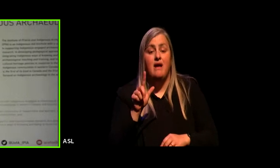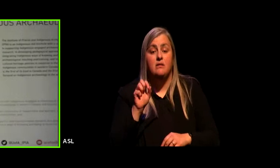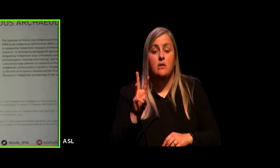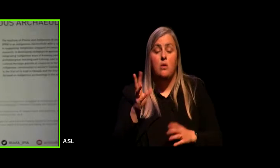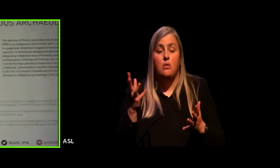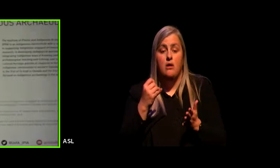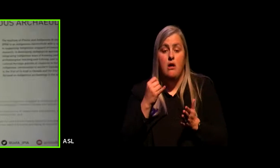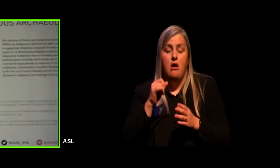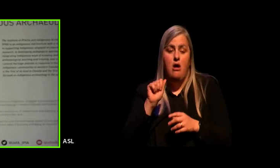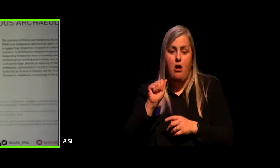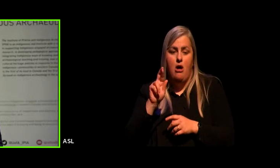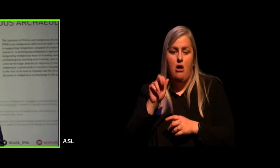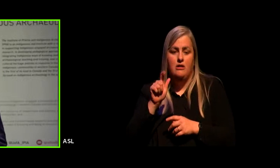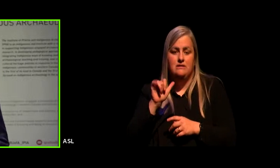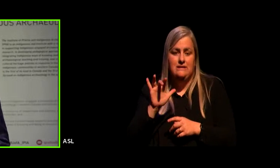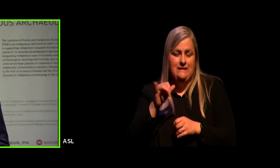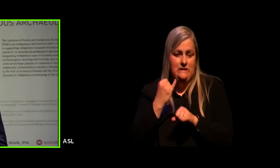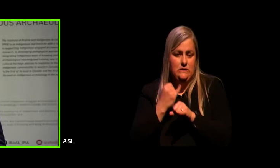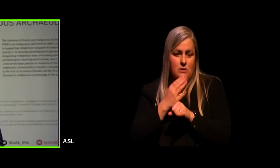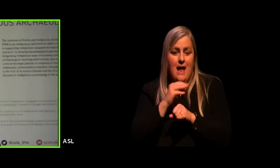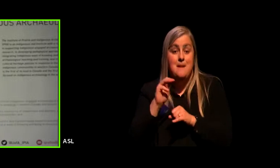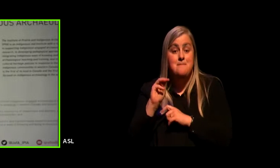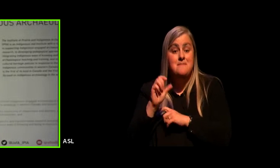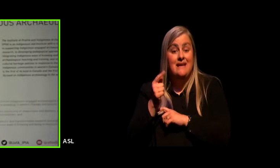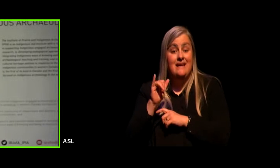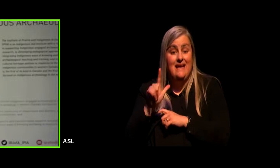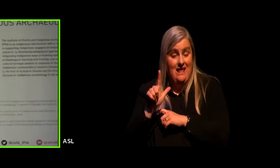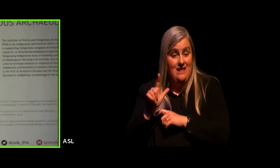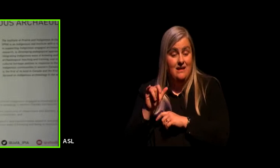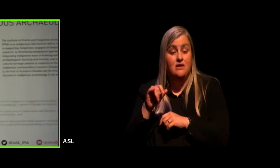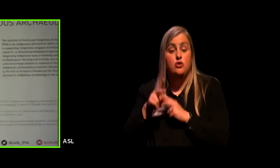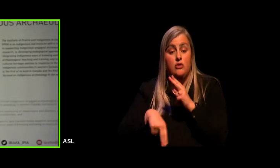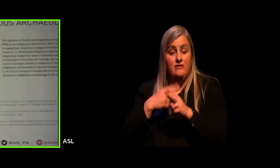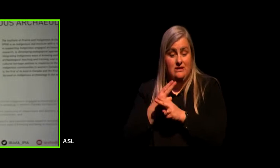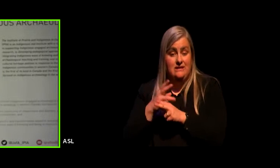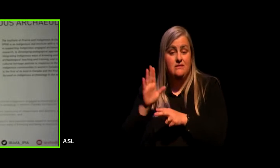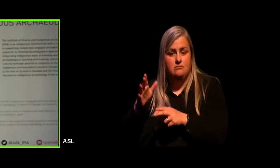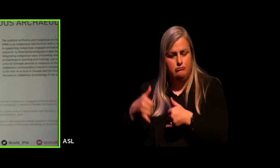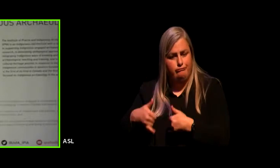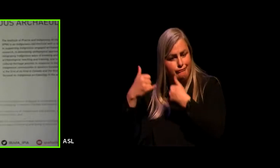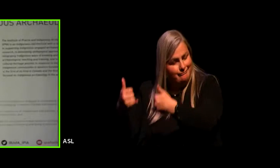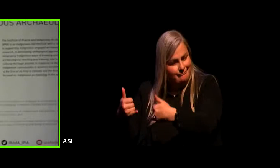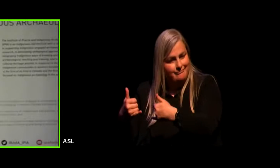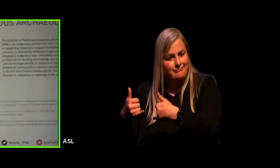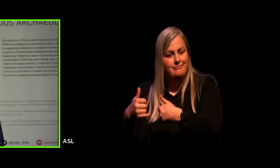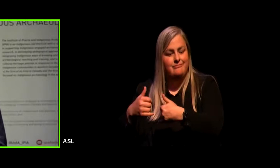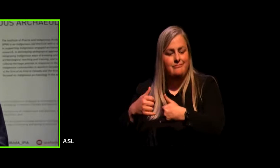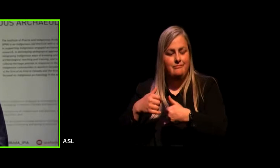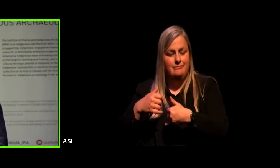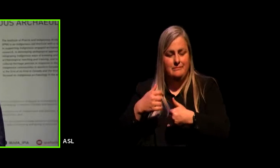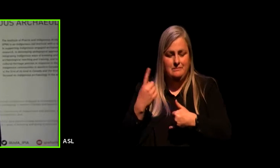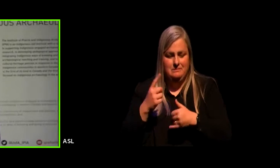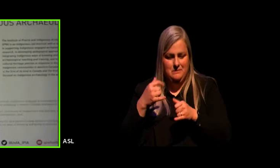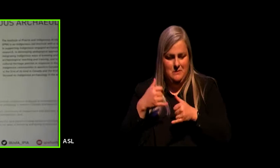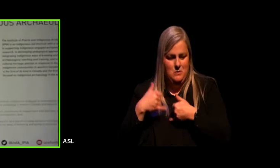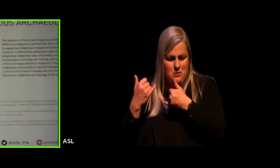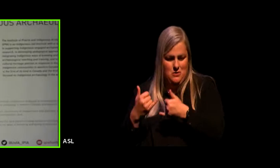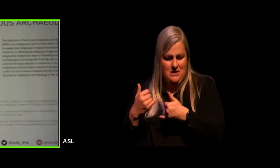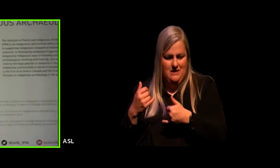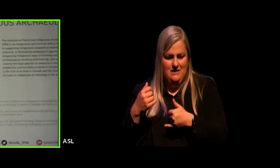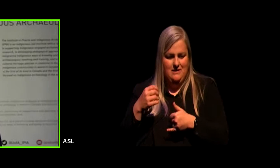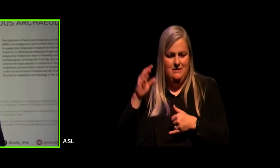first recipient of McGill University's New Sun Fellowship. So welcome, Elder Ghostkeeper. And if you could